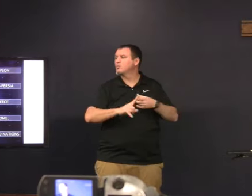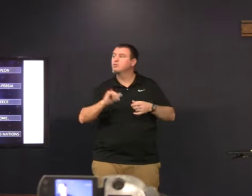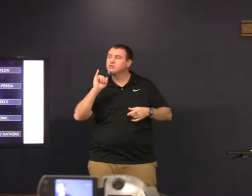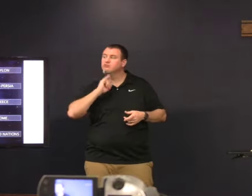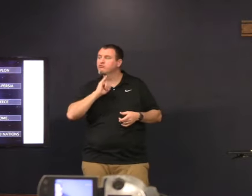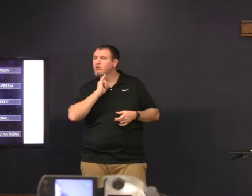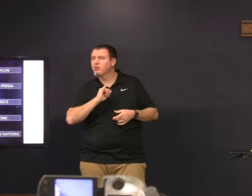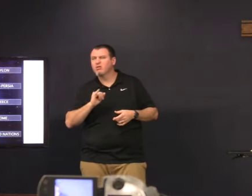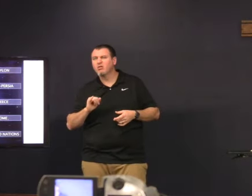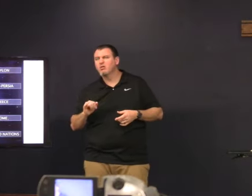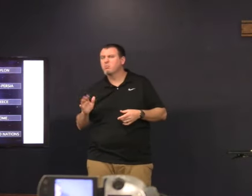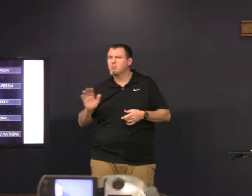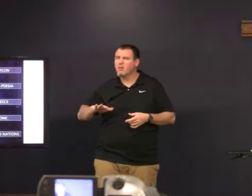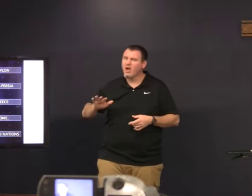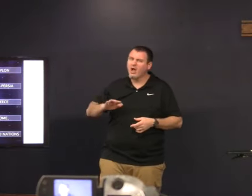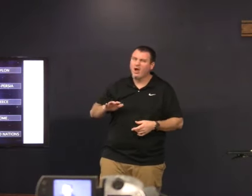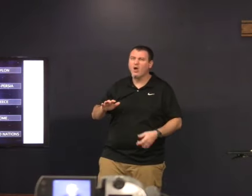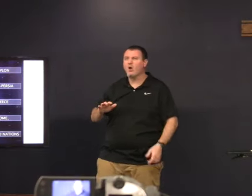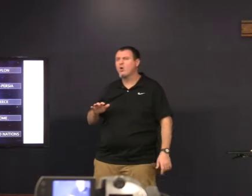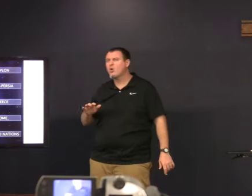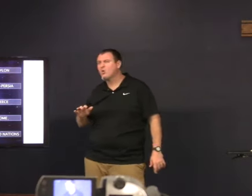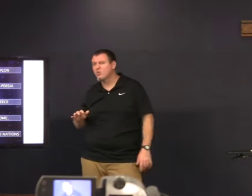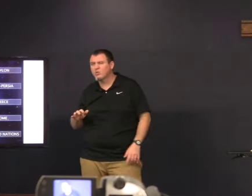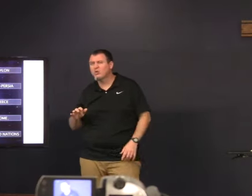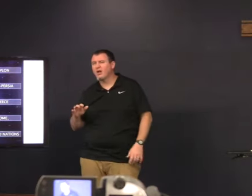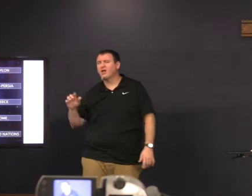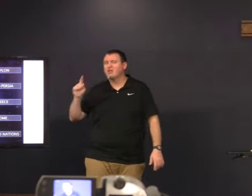And then allow the people of Israel to go back to Israel.